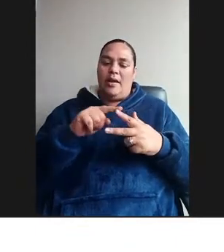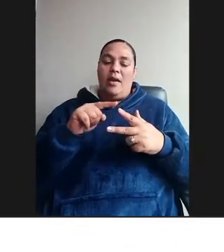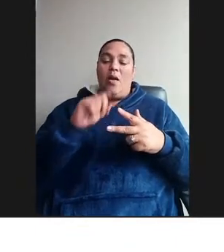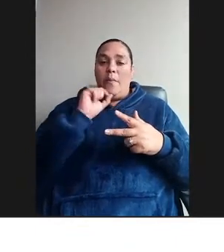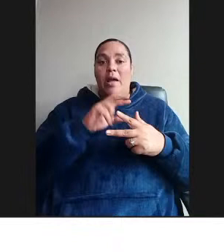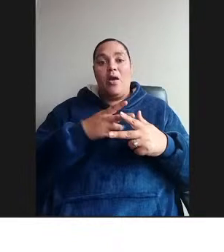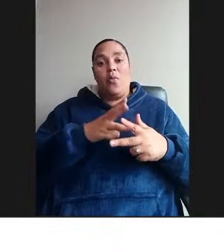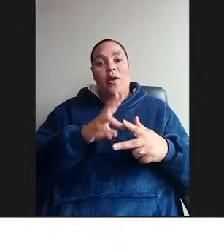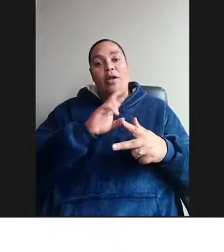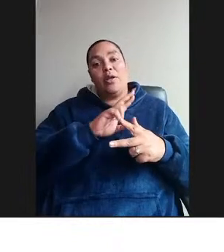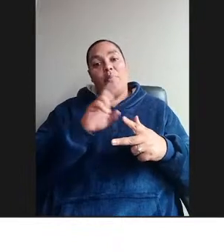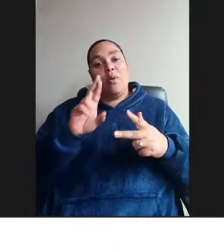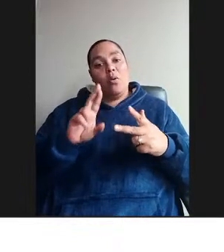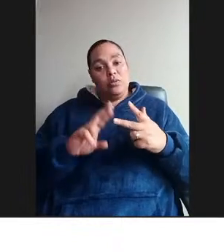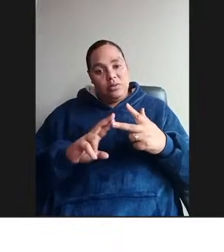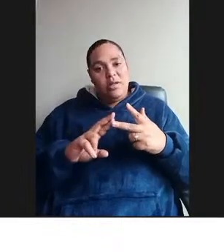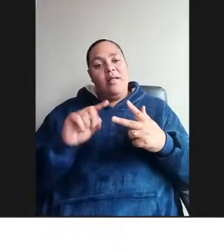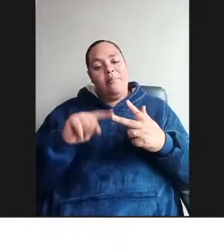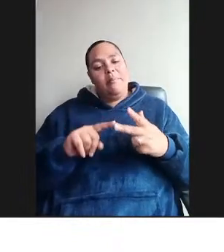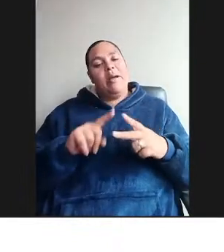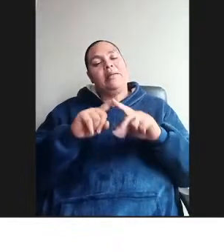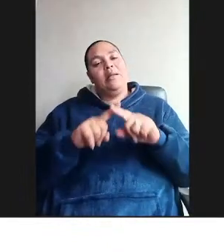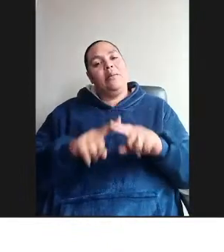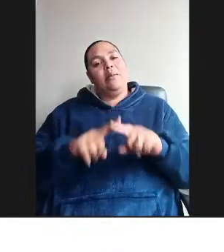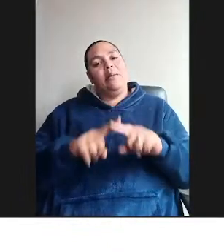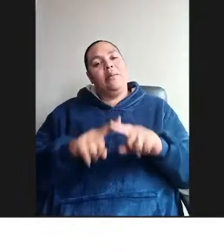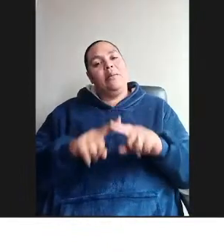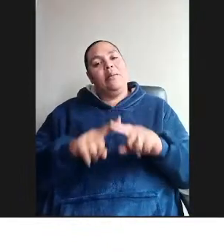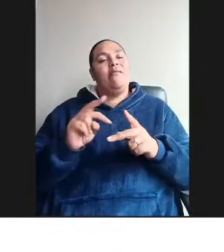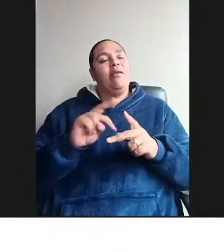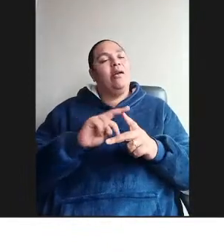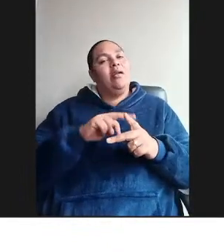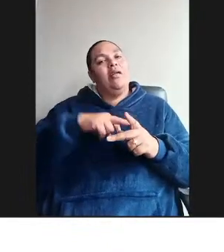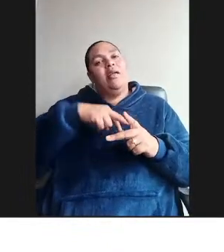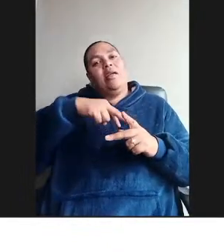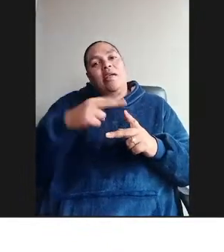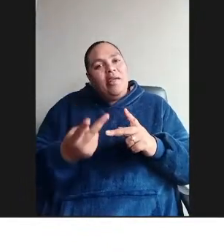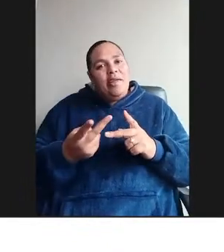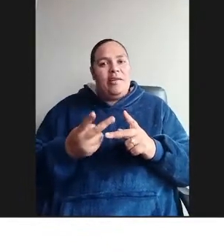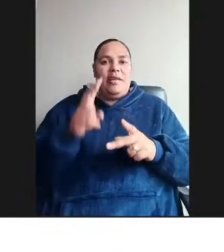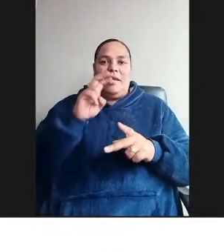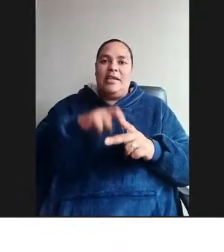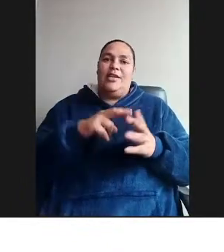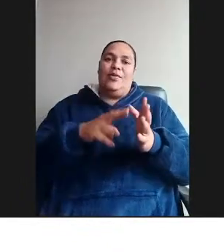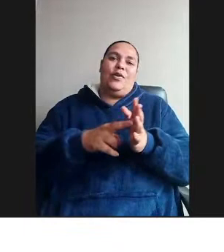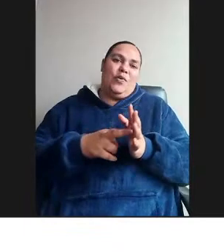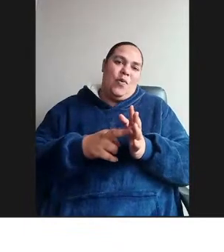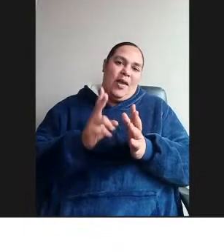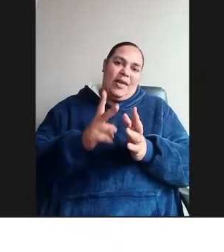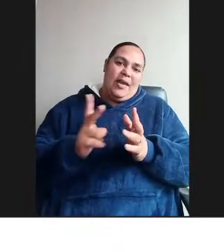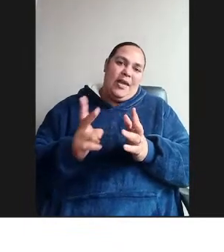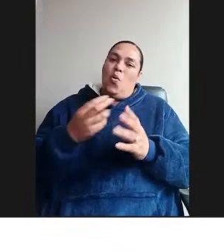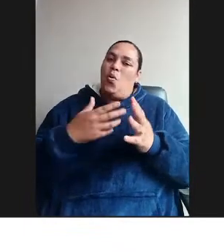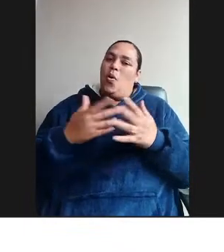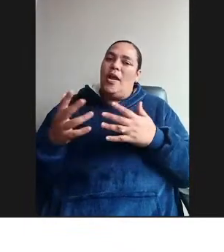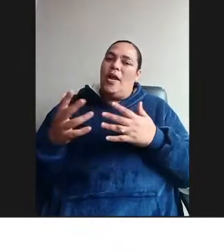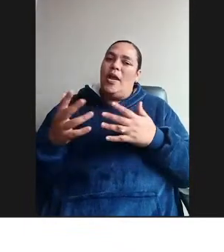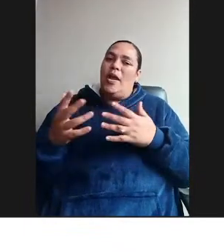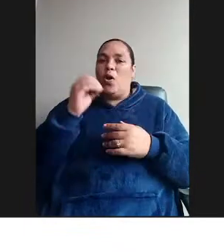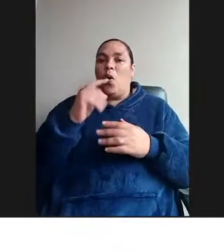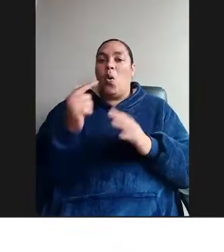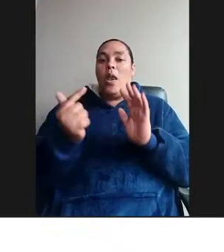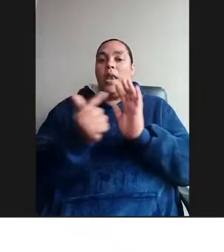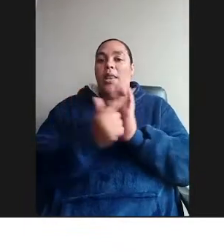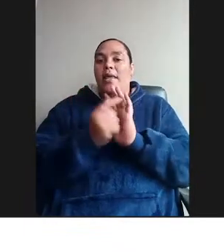report, depending on whether there is another further investigation that is required or any opinion or legal opinion that will be